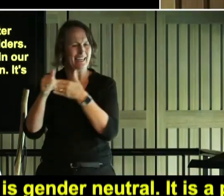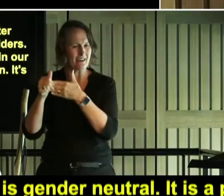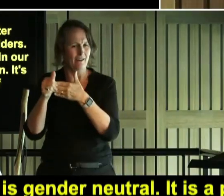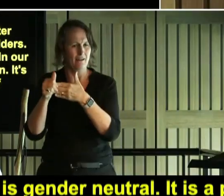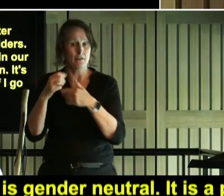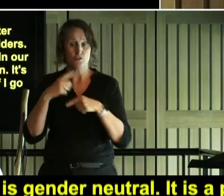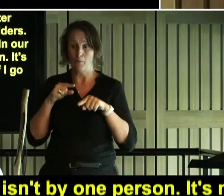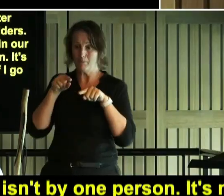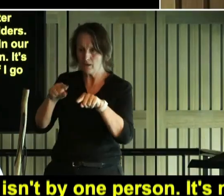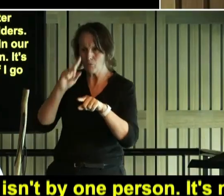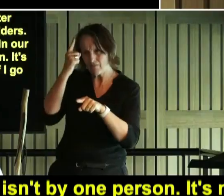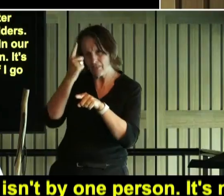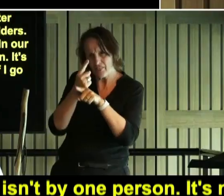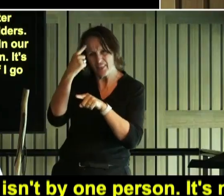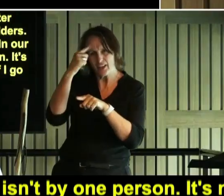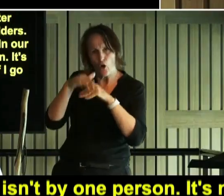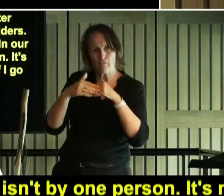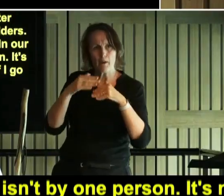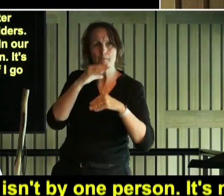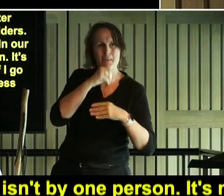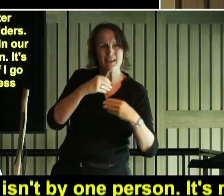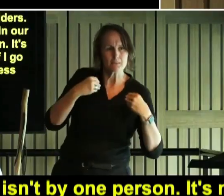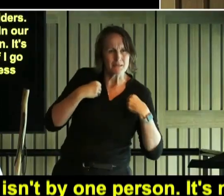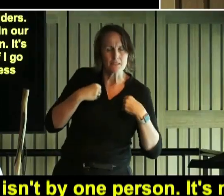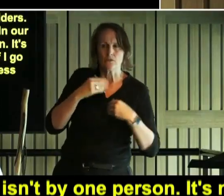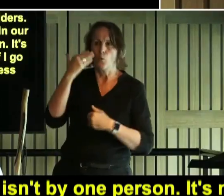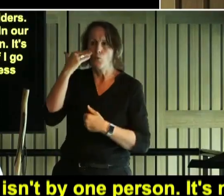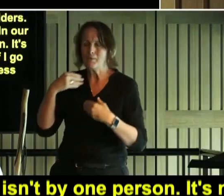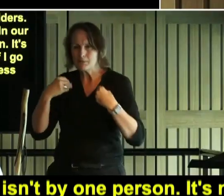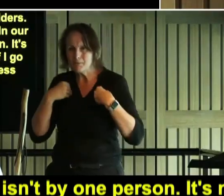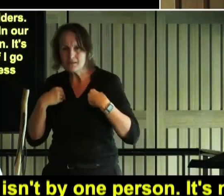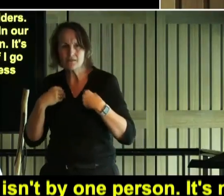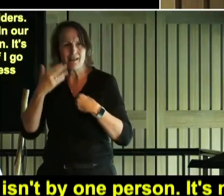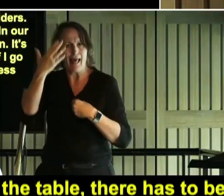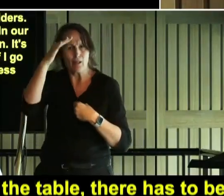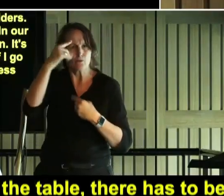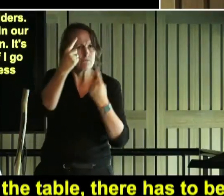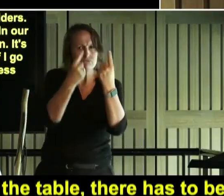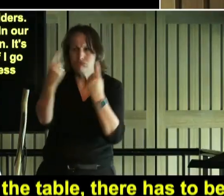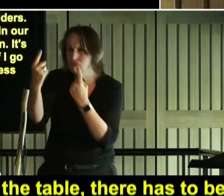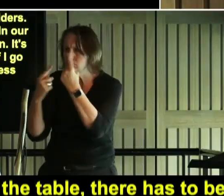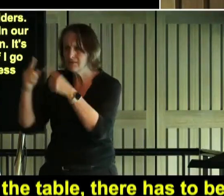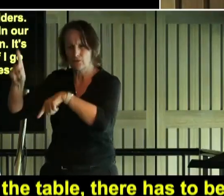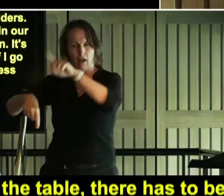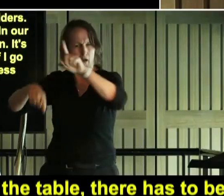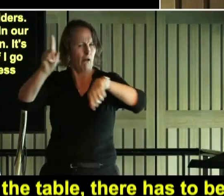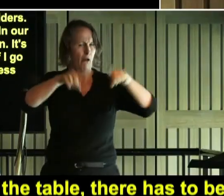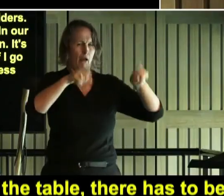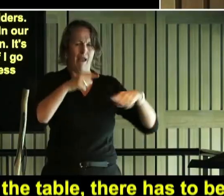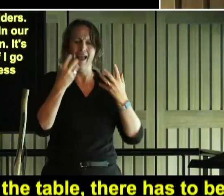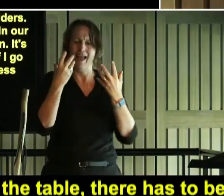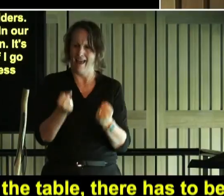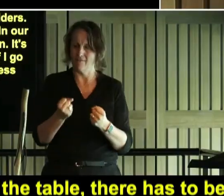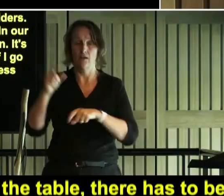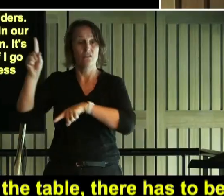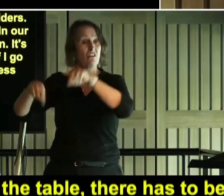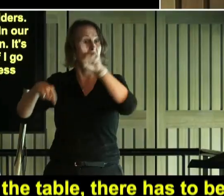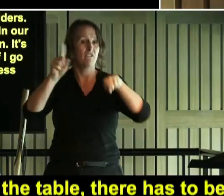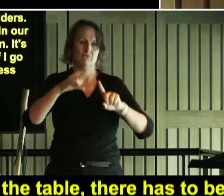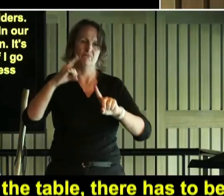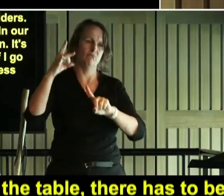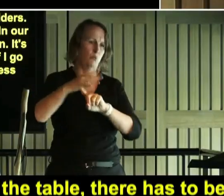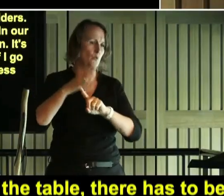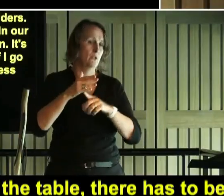women's business there, men's business, different elders there, representing the diversity of our community.